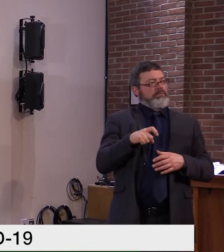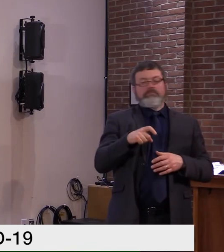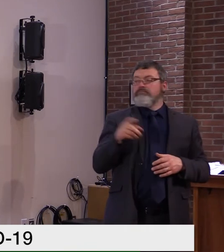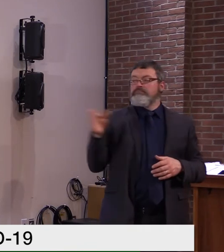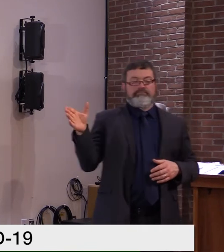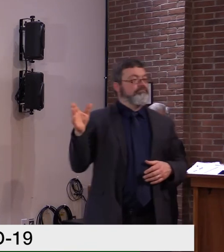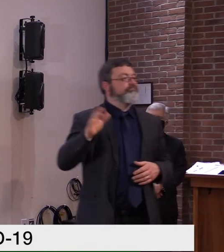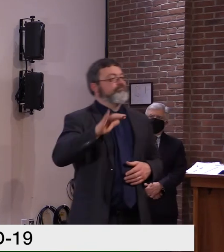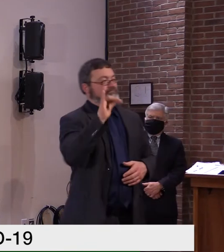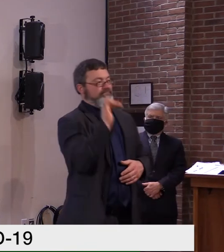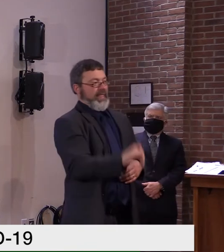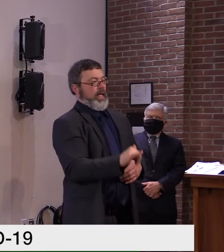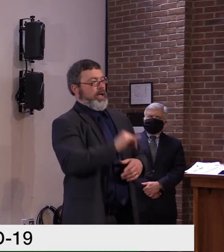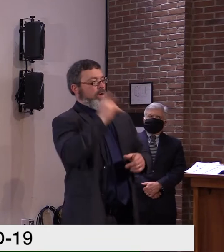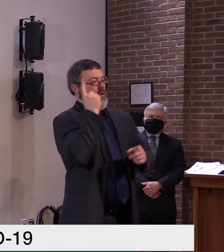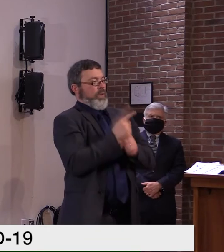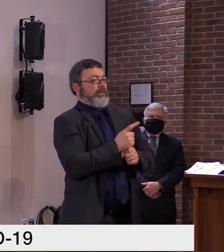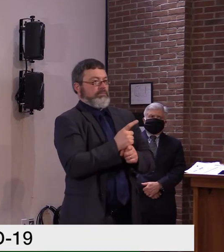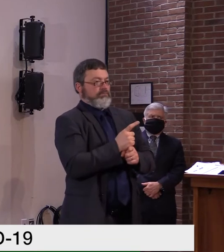bubble.